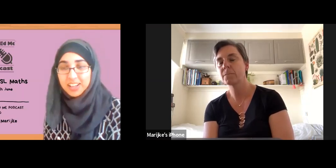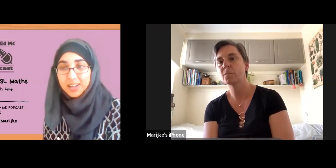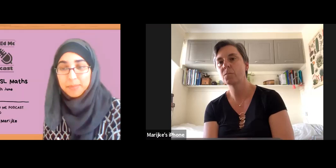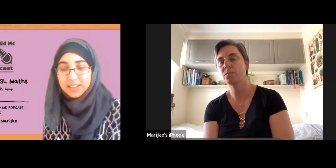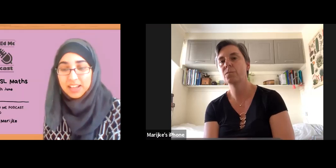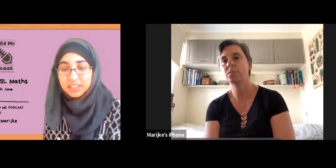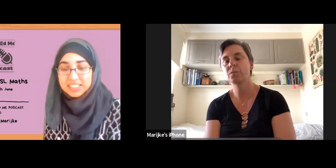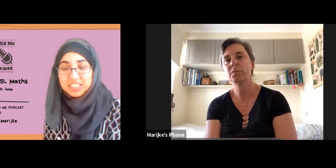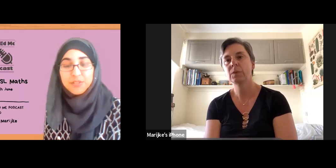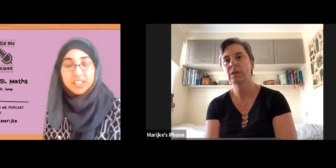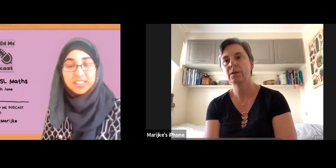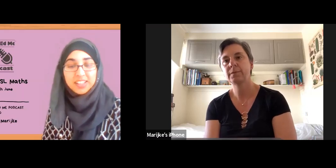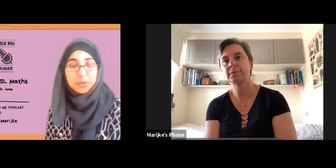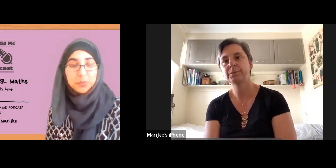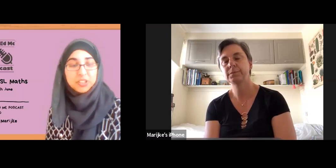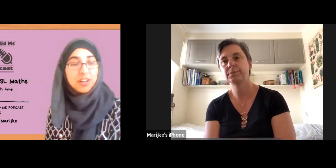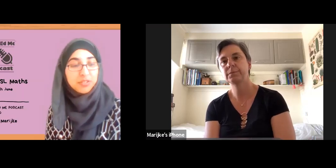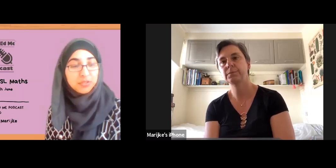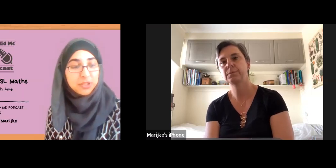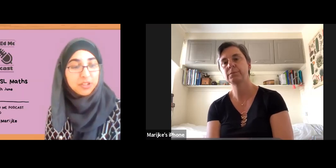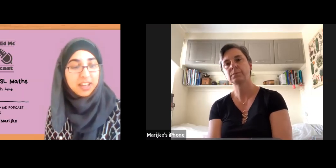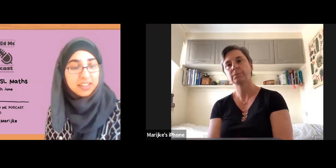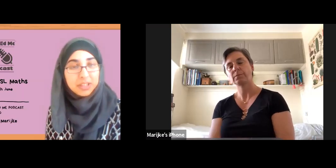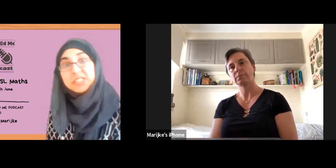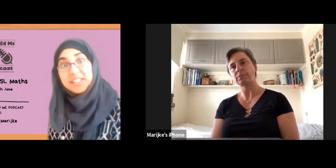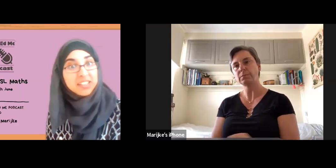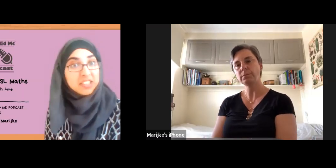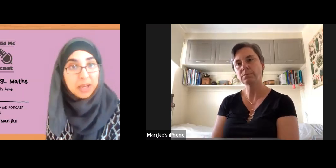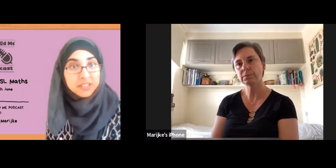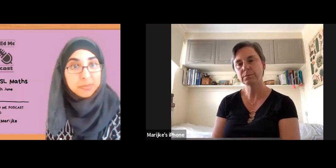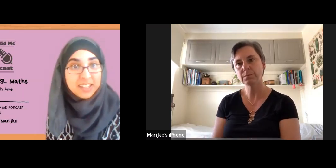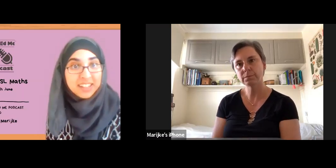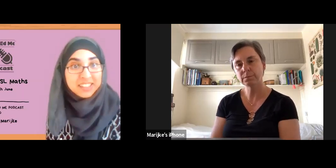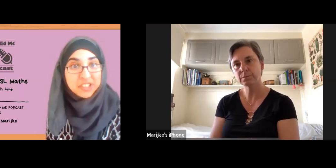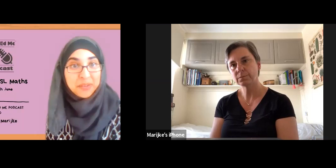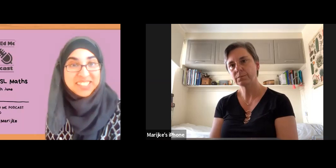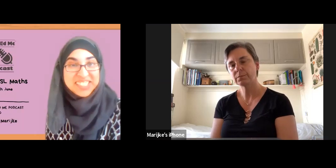And it's a given when we travel from the UK that we expect others to be able to speak in English to us.